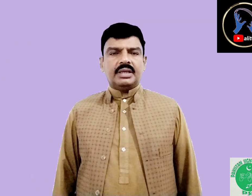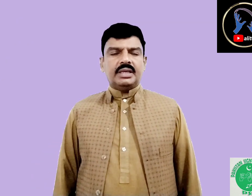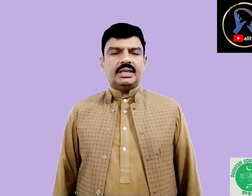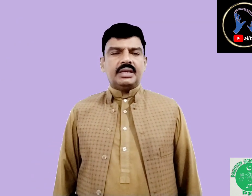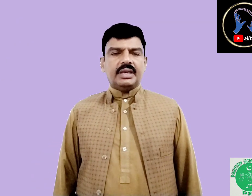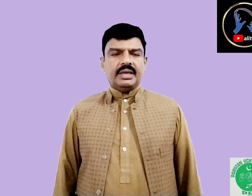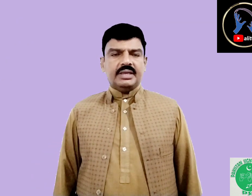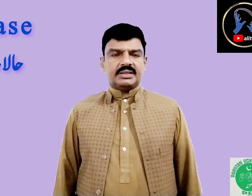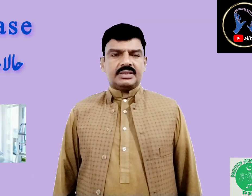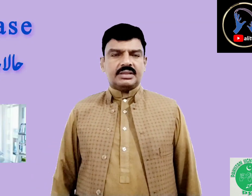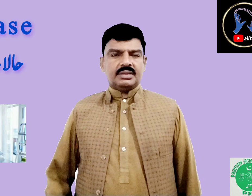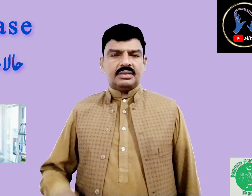in case,